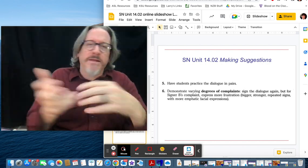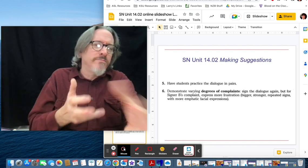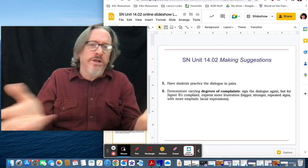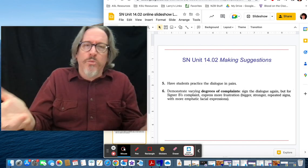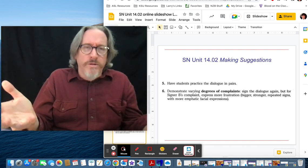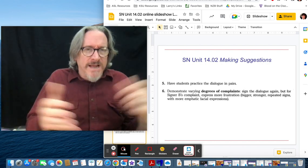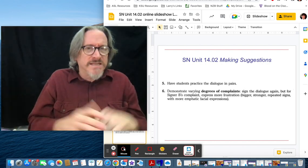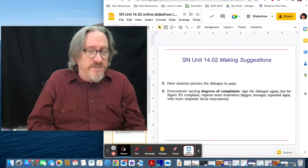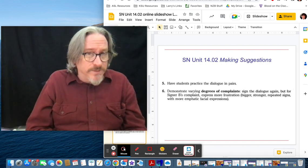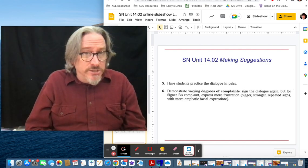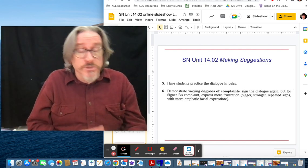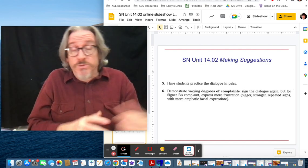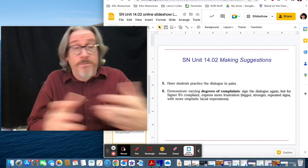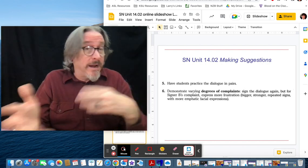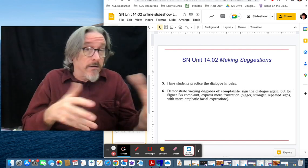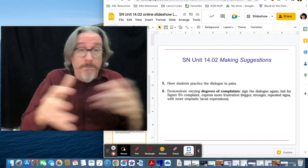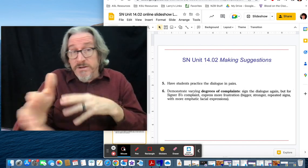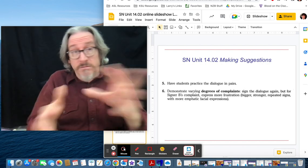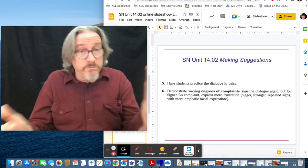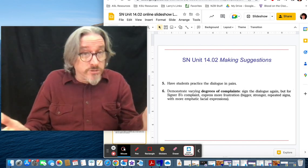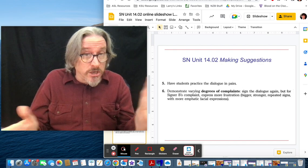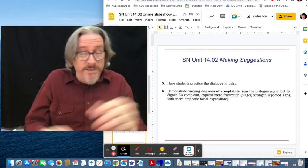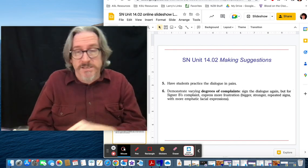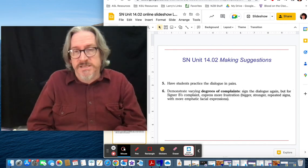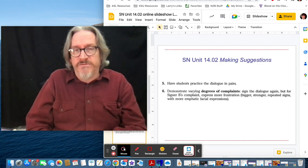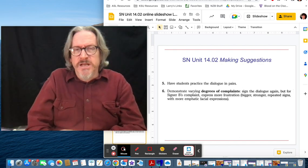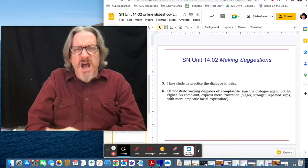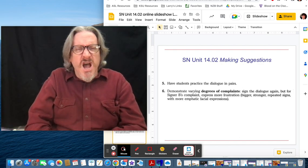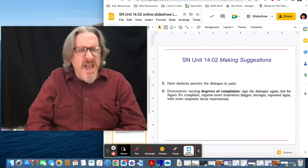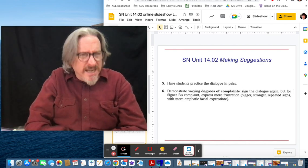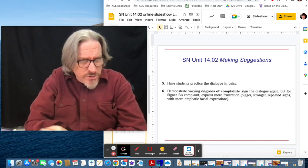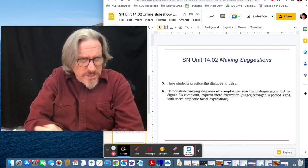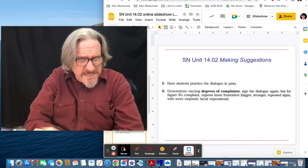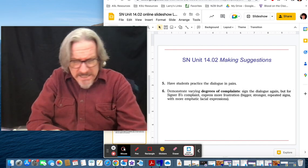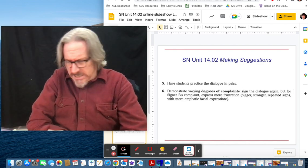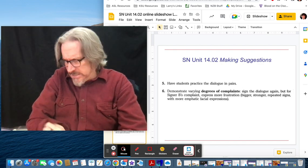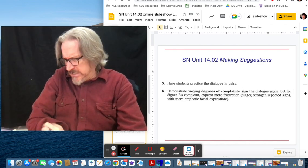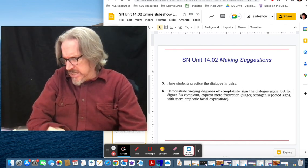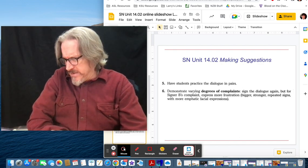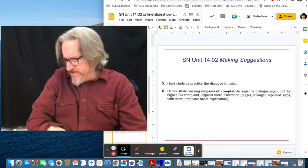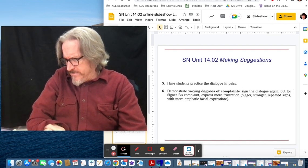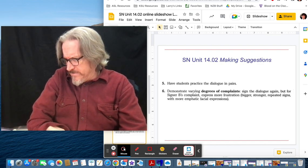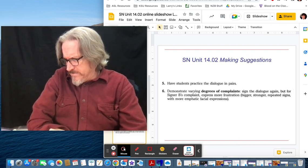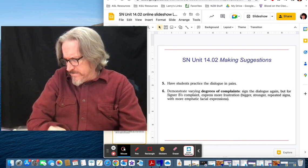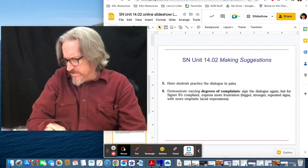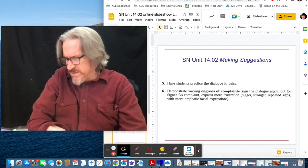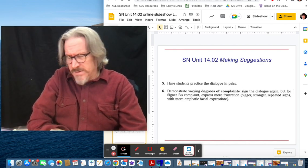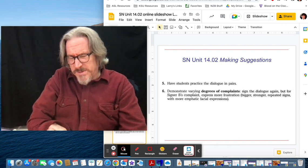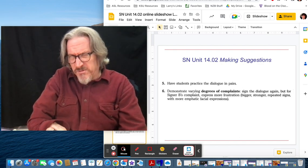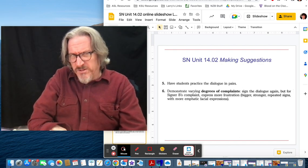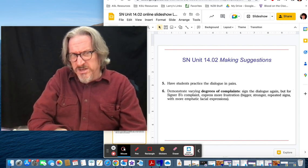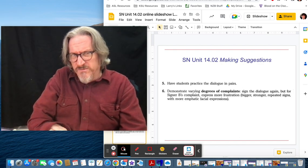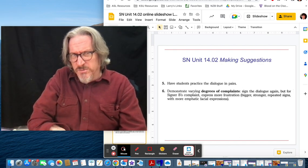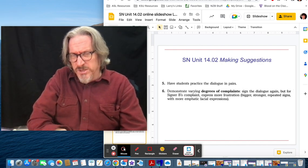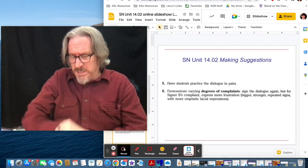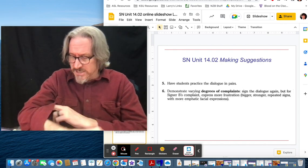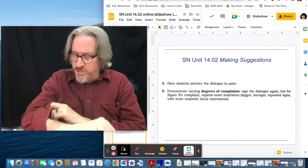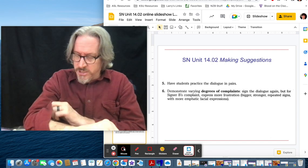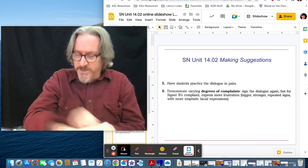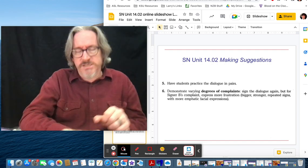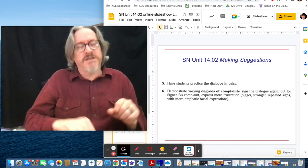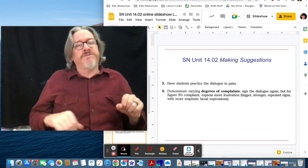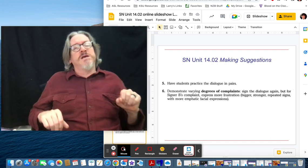And then, one of the activities we can do is we pair up and talk about this stuff. And I do want to say this. Sometimes people feel uncomfortable in